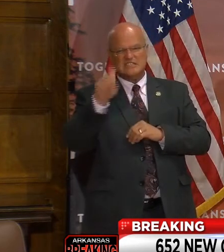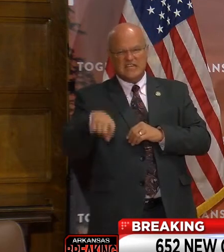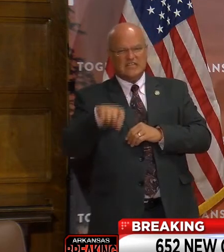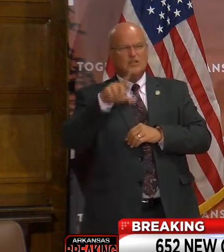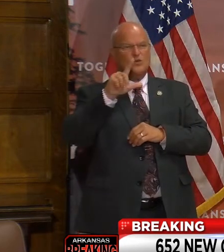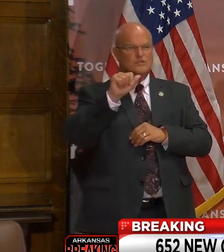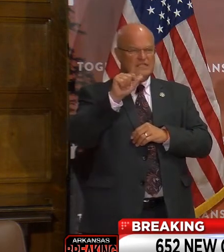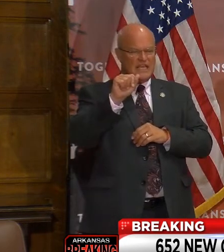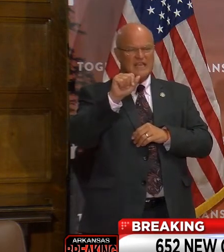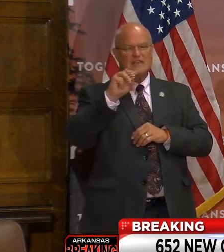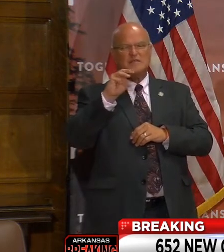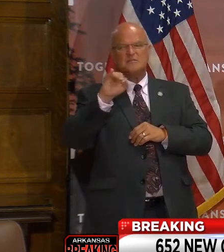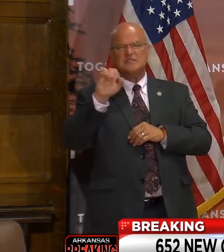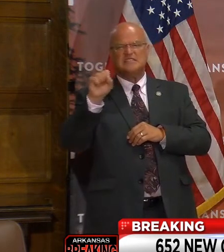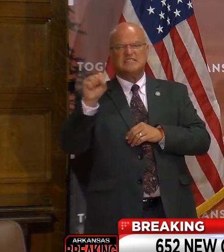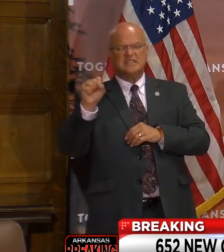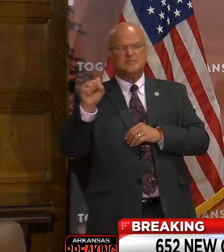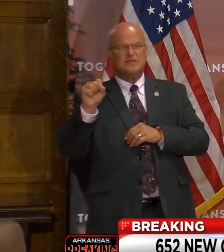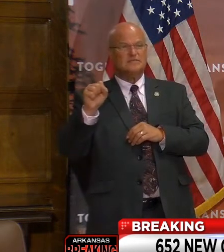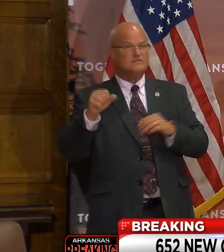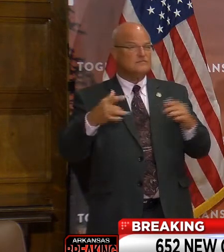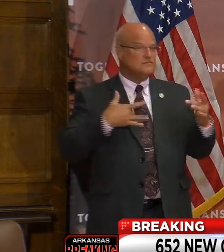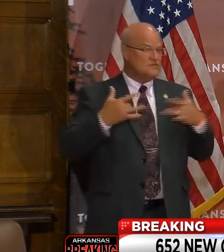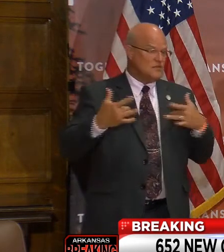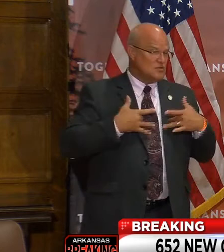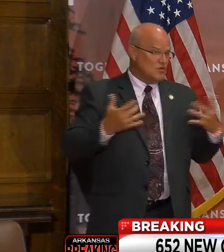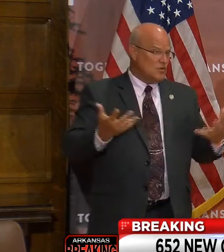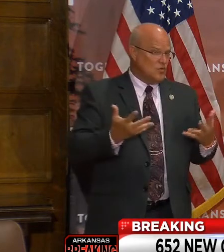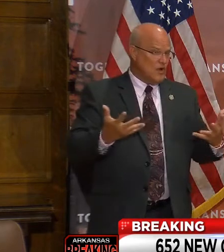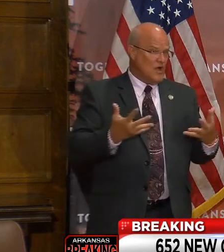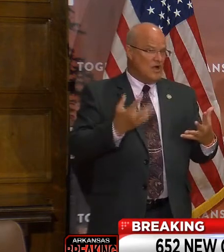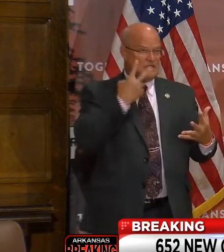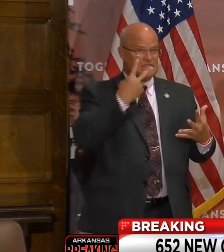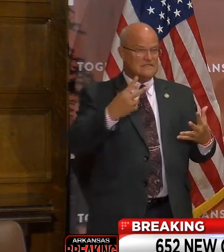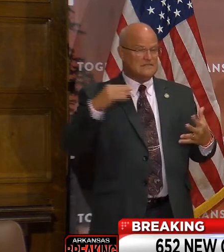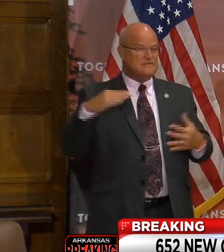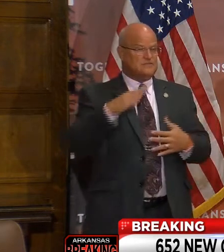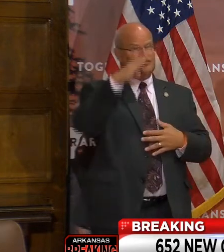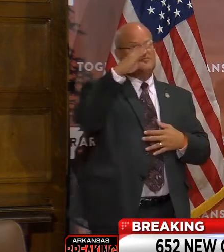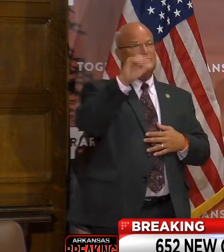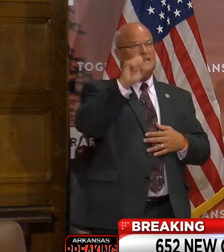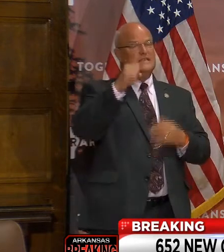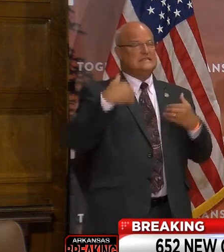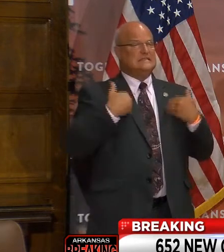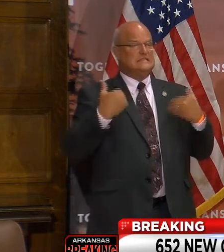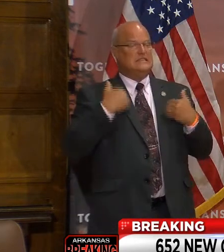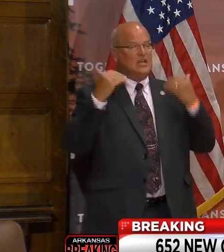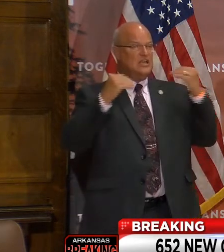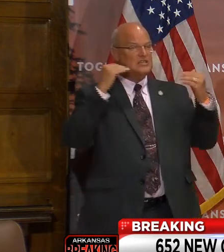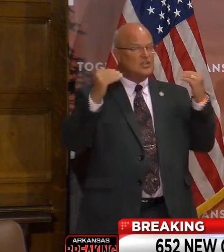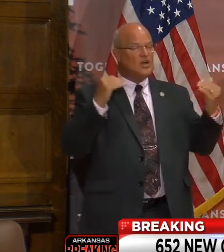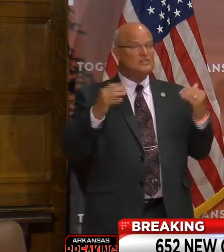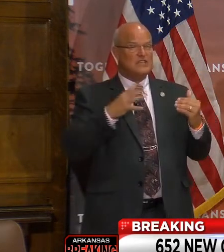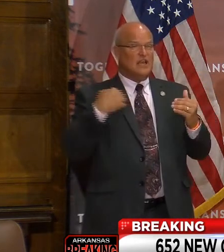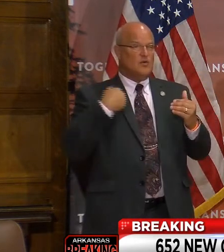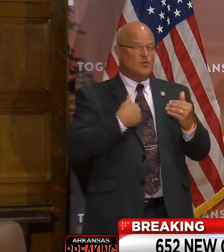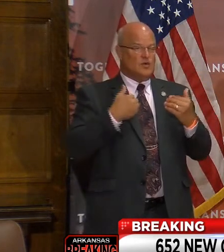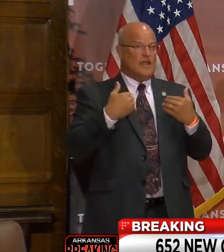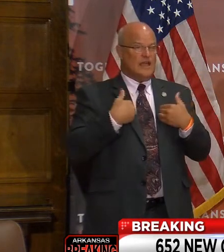Mississippi. What is your concern that we could see a spike in cases among young adults as we are